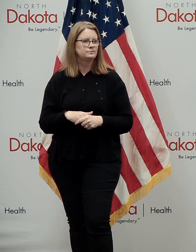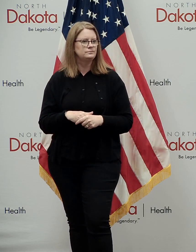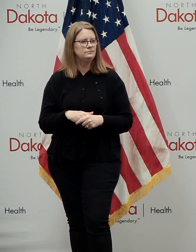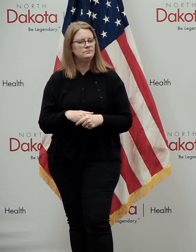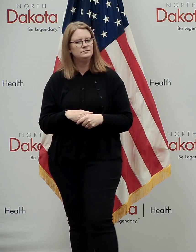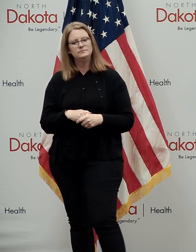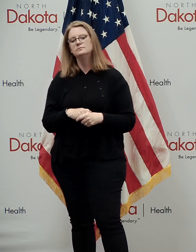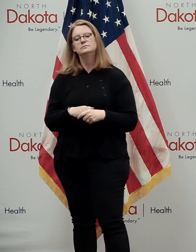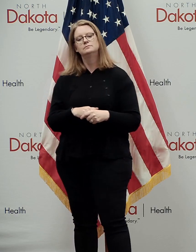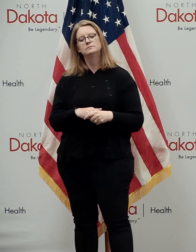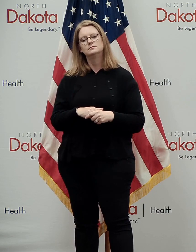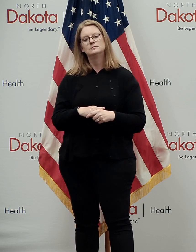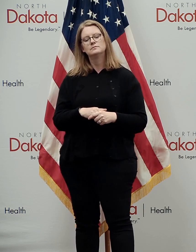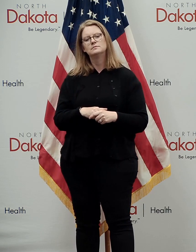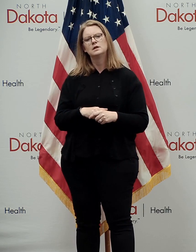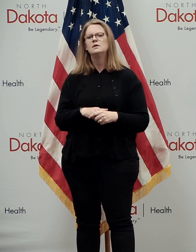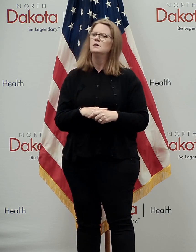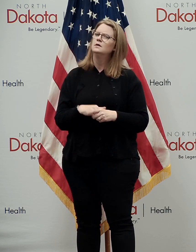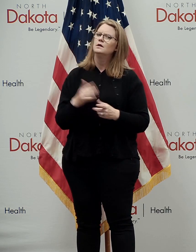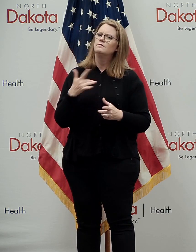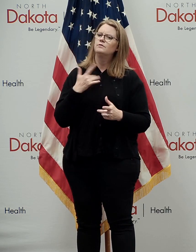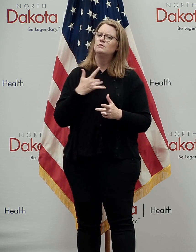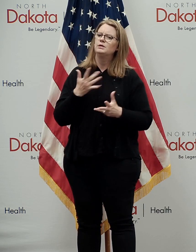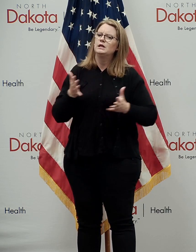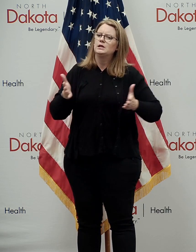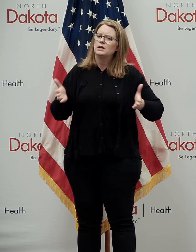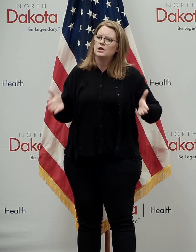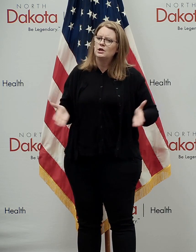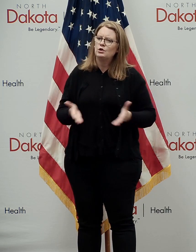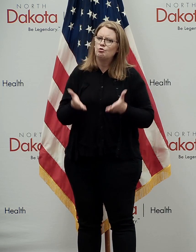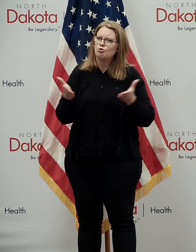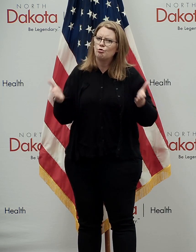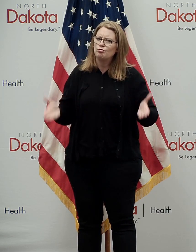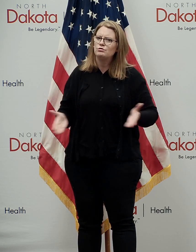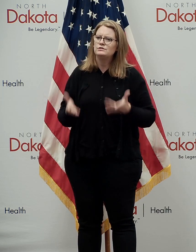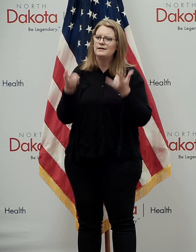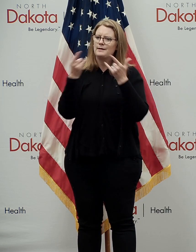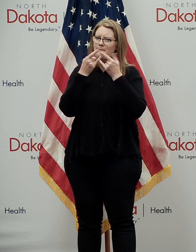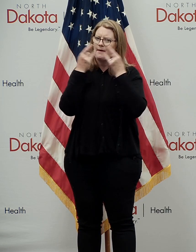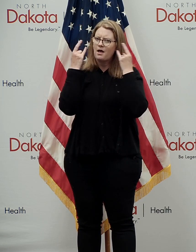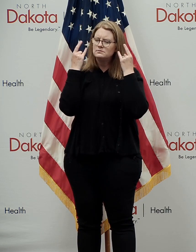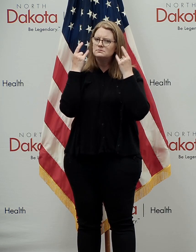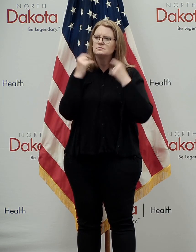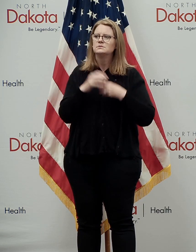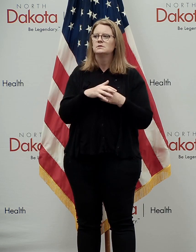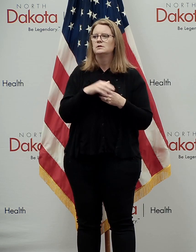Well, I think we've been encouraging masking all along, and we've seen